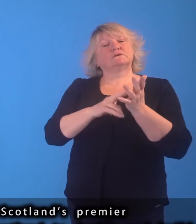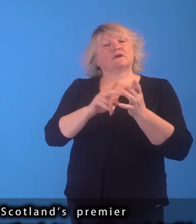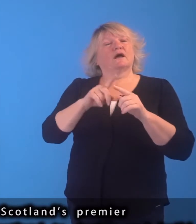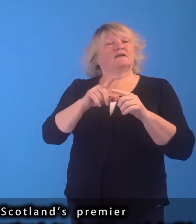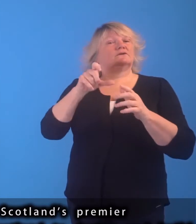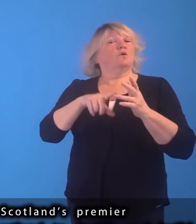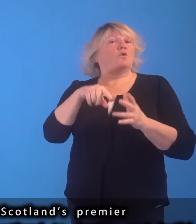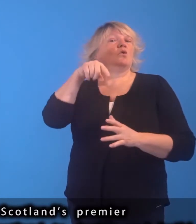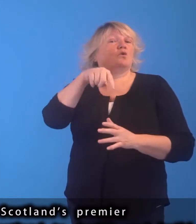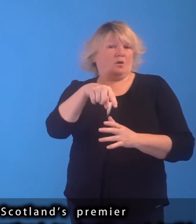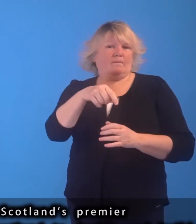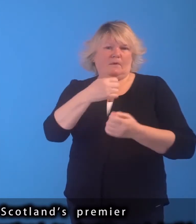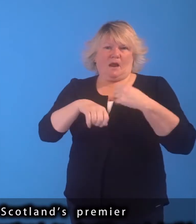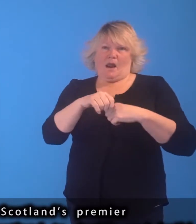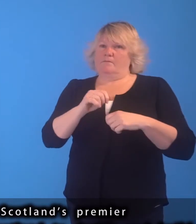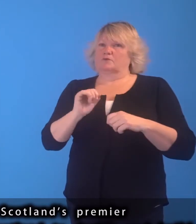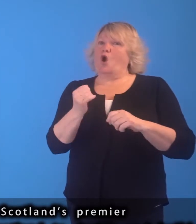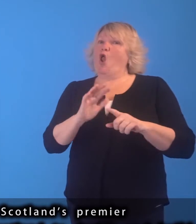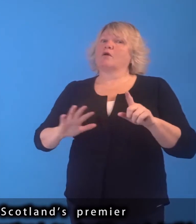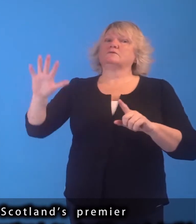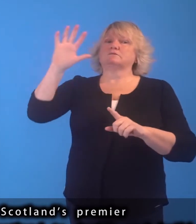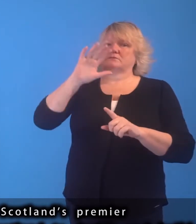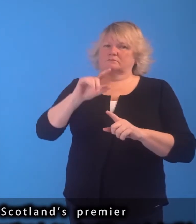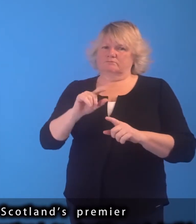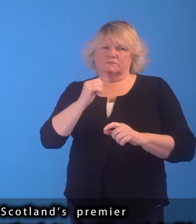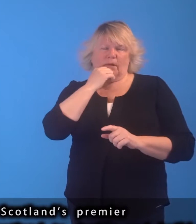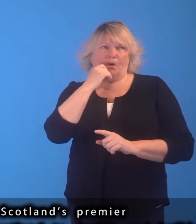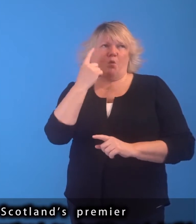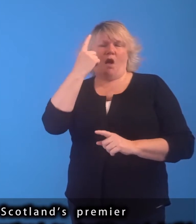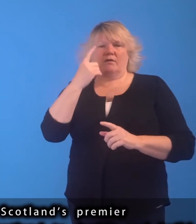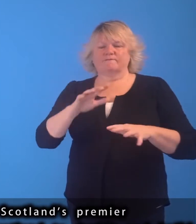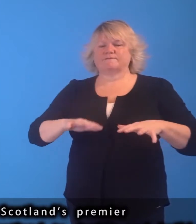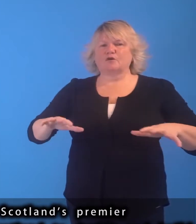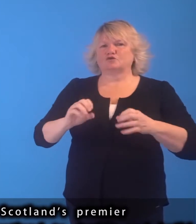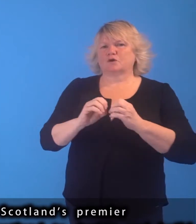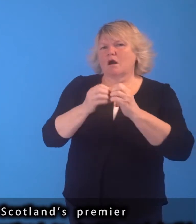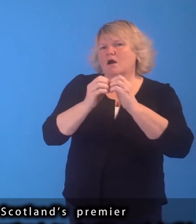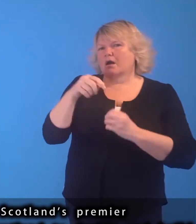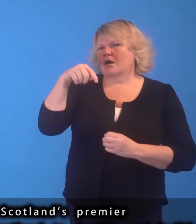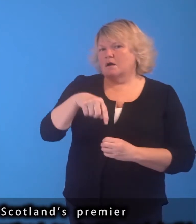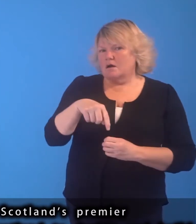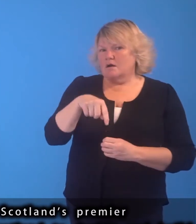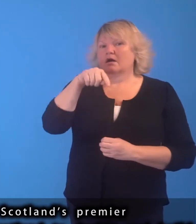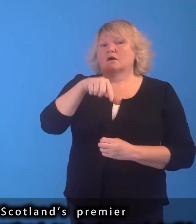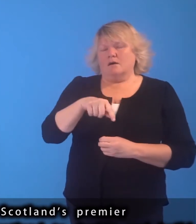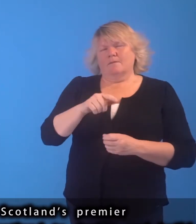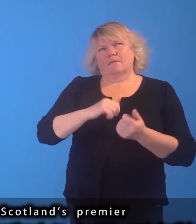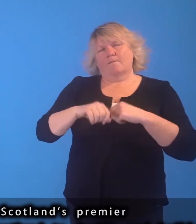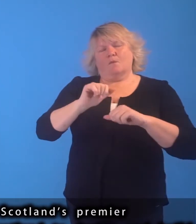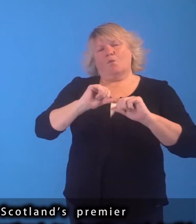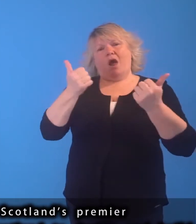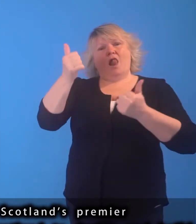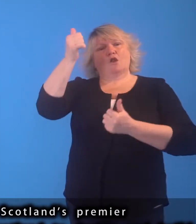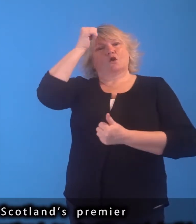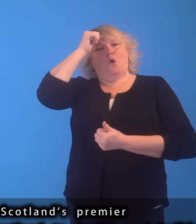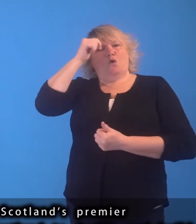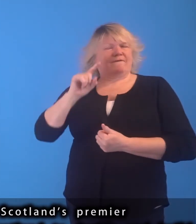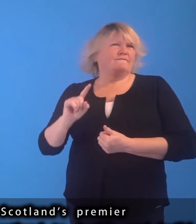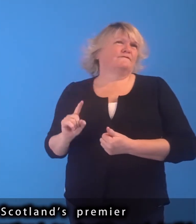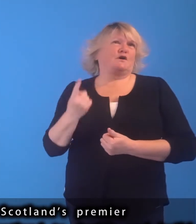Morrison & Co. became one of Scotland's premier furniture makers and was the first in Scotland